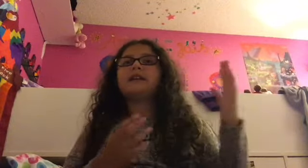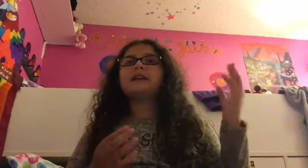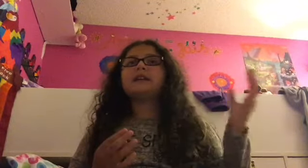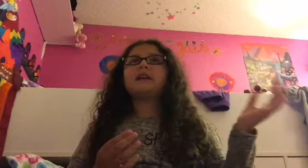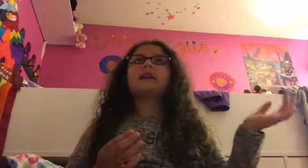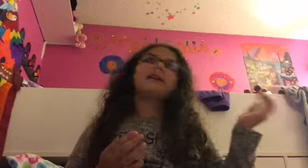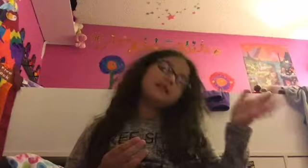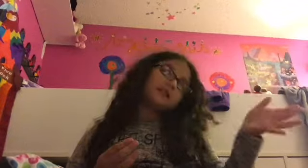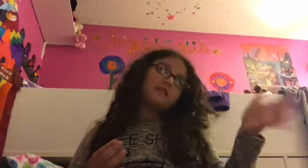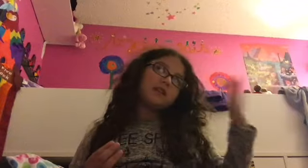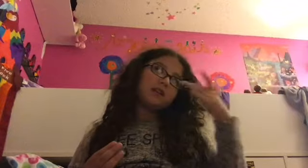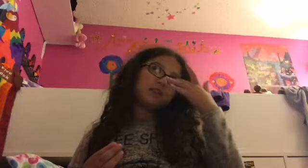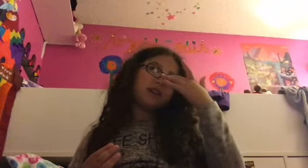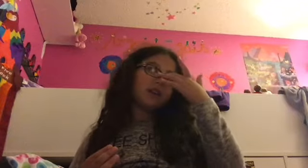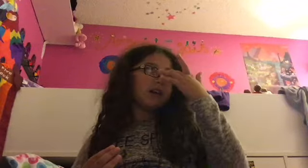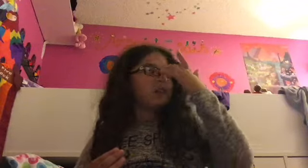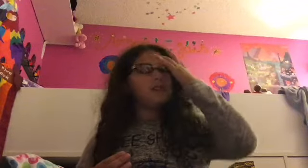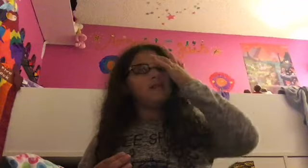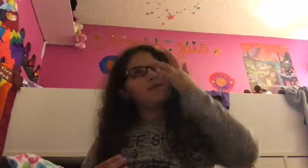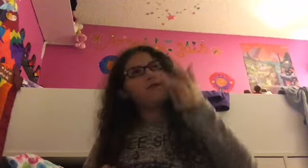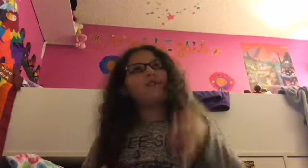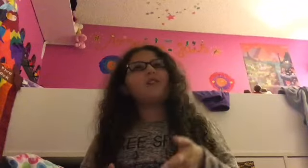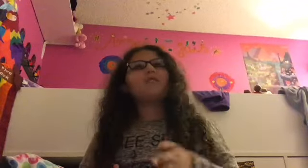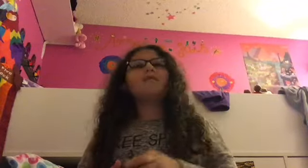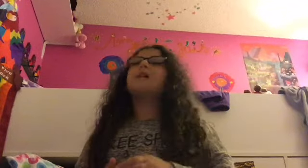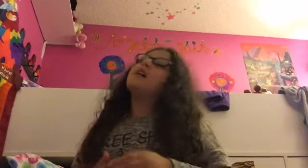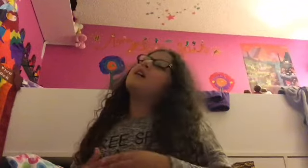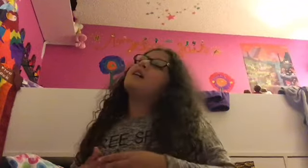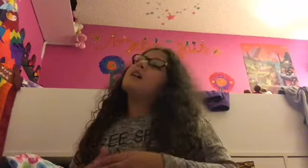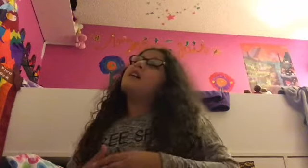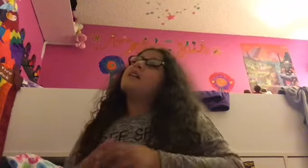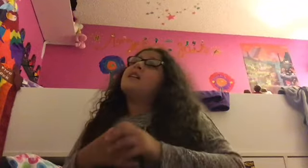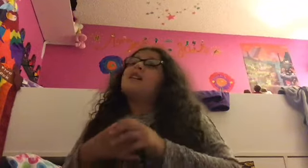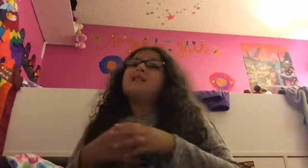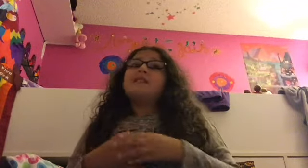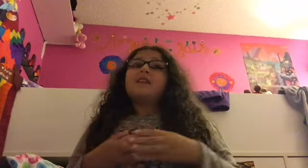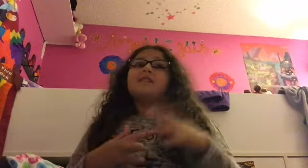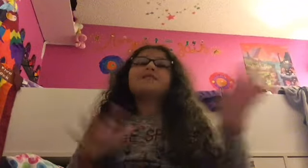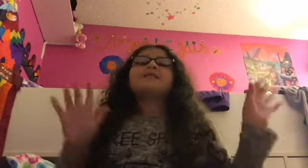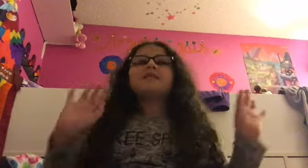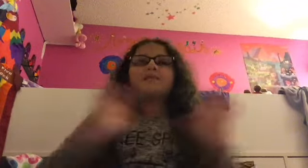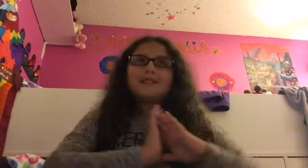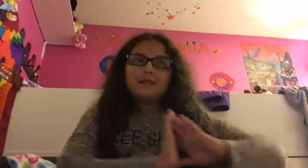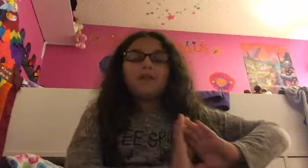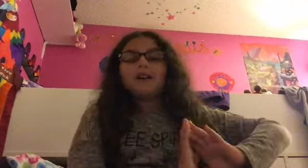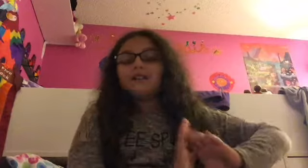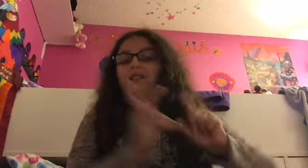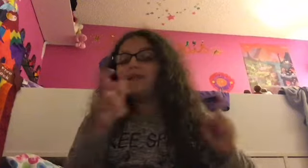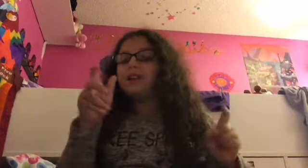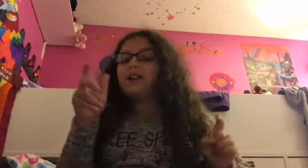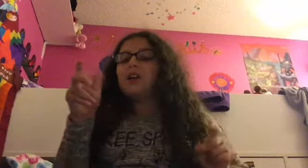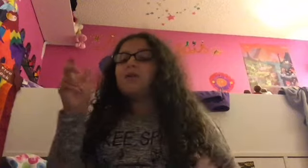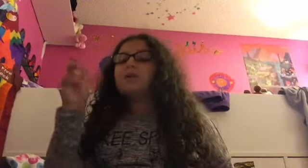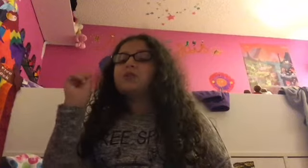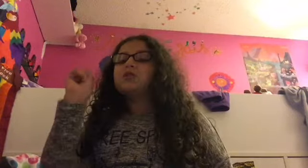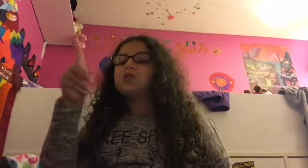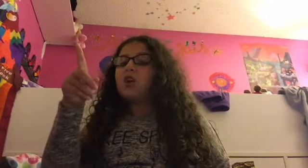then add it to VideoStar and then film, and then there's gonna be a surprise in the video, so